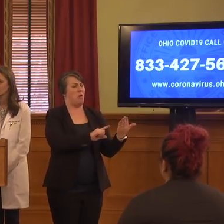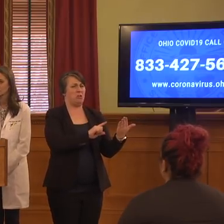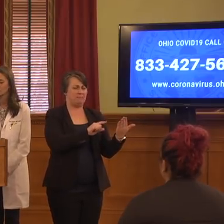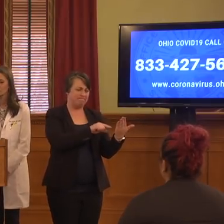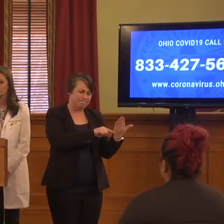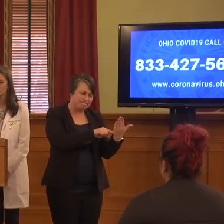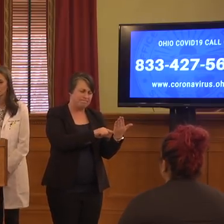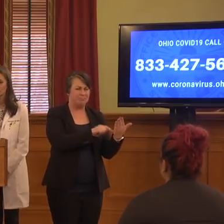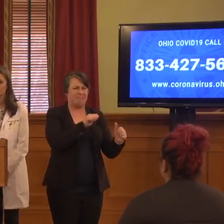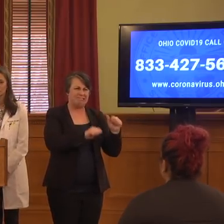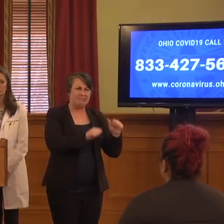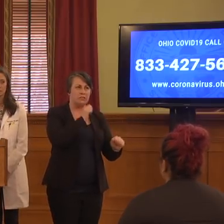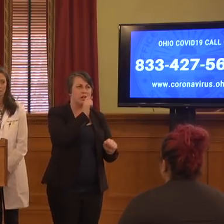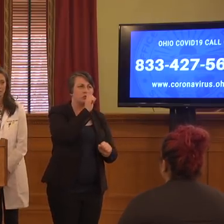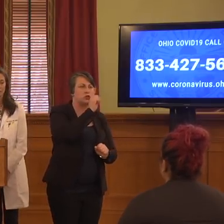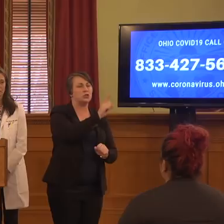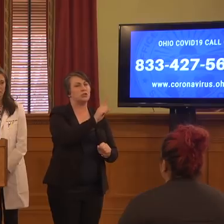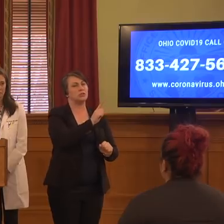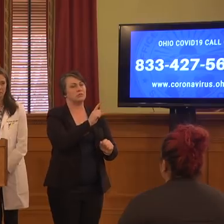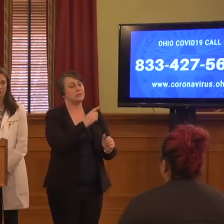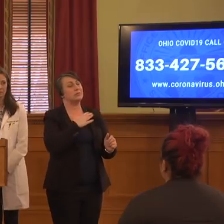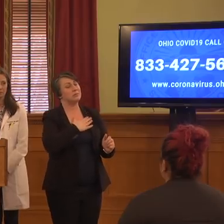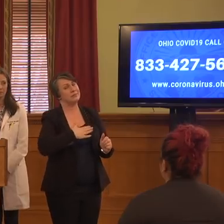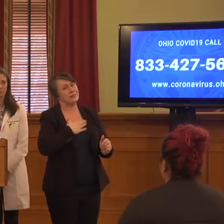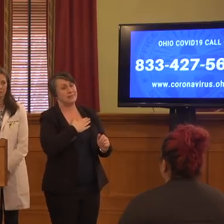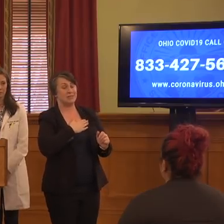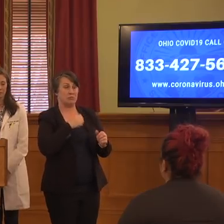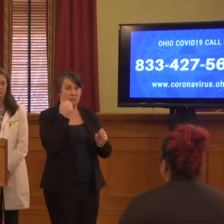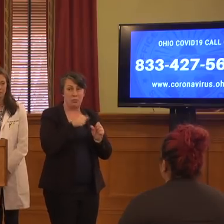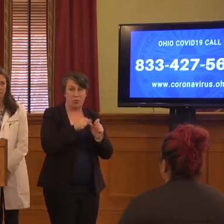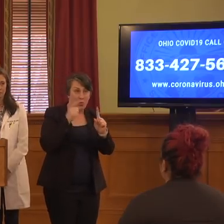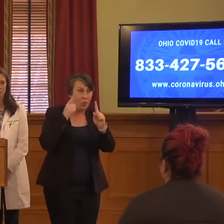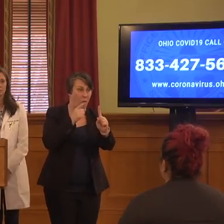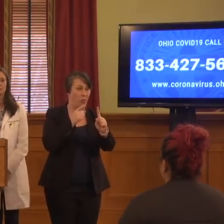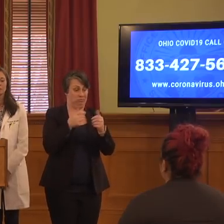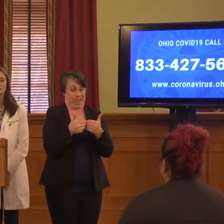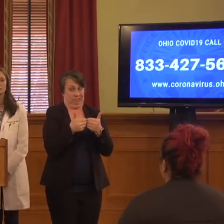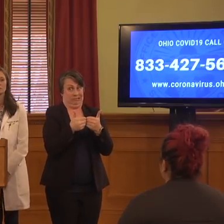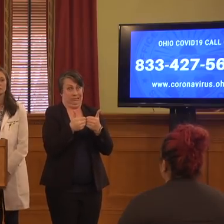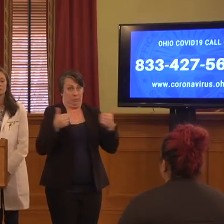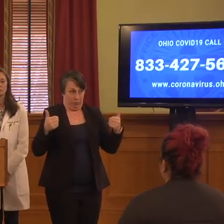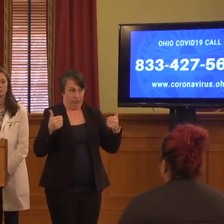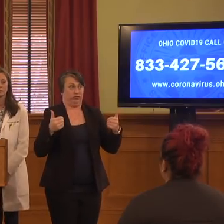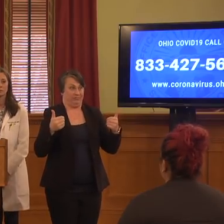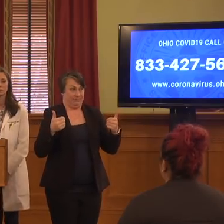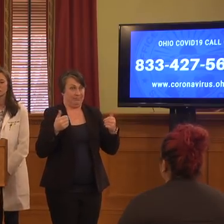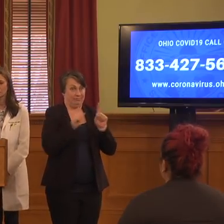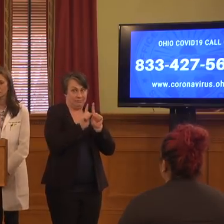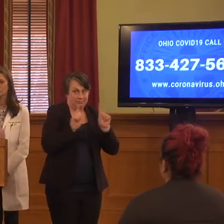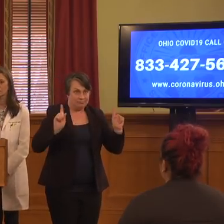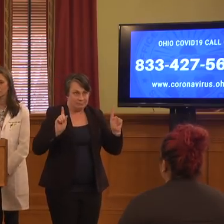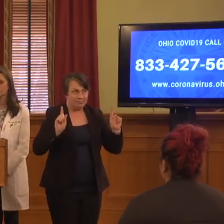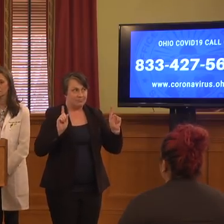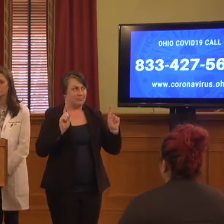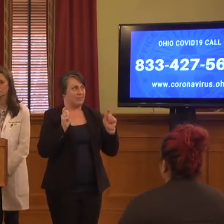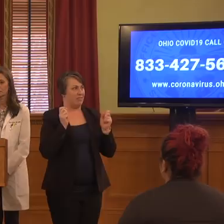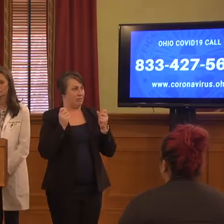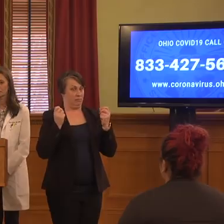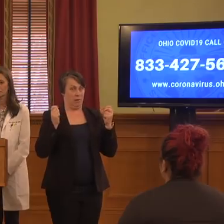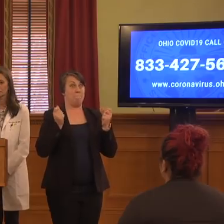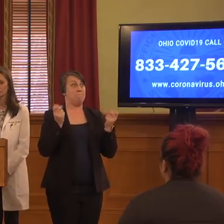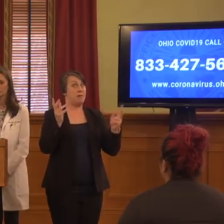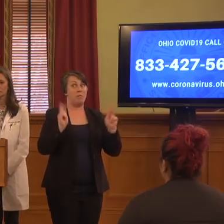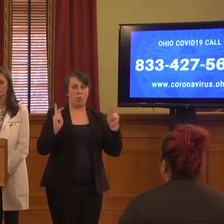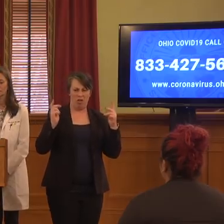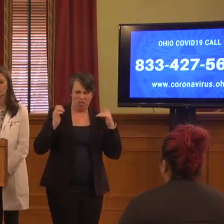back to the basic principle. We want separation. We don't want a lot of people together. These are very, very